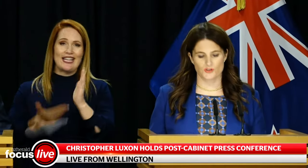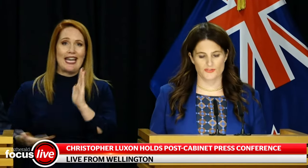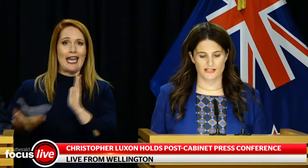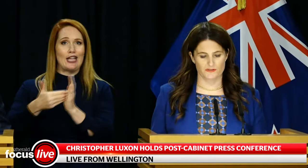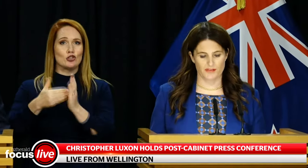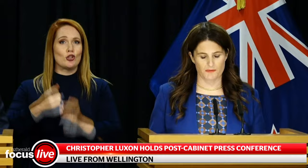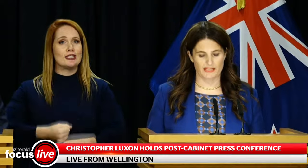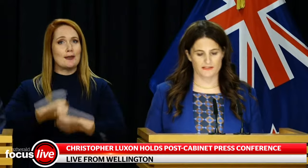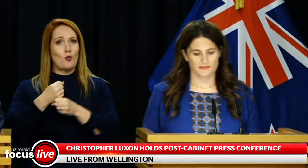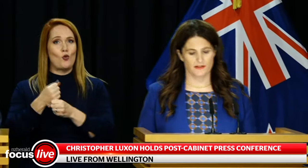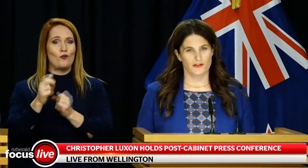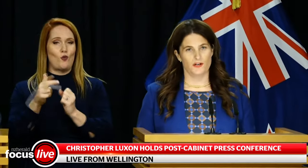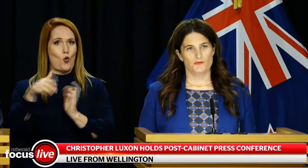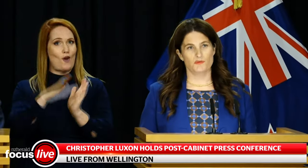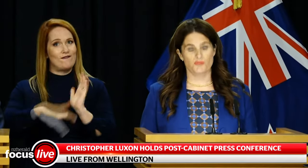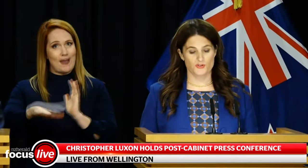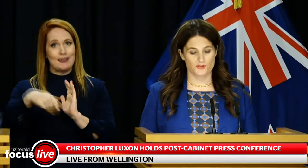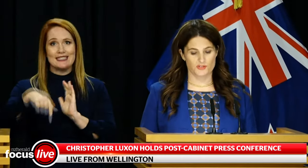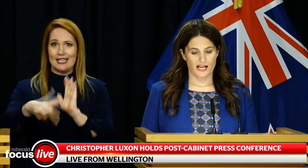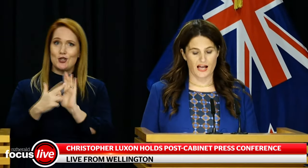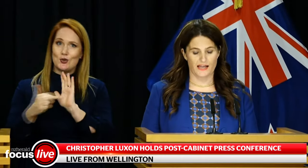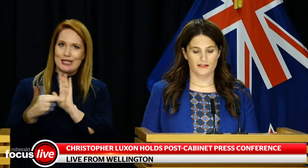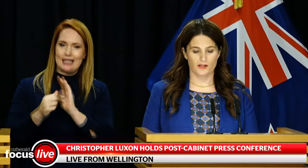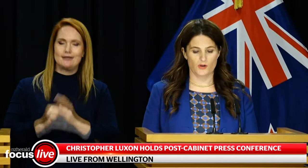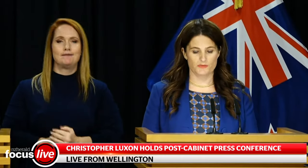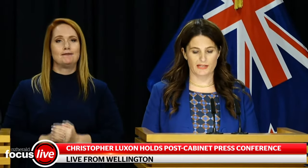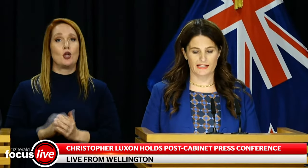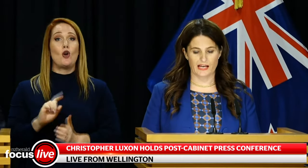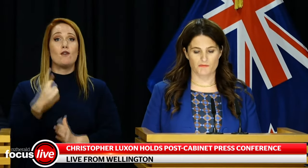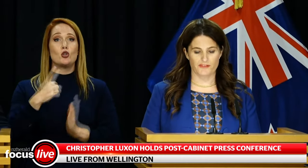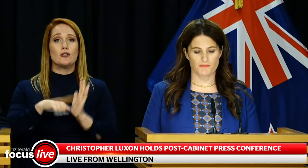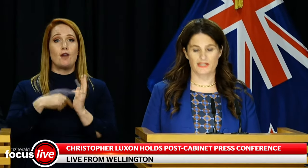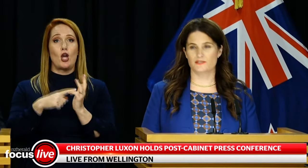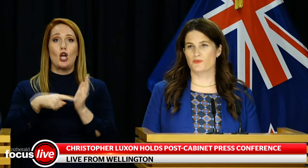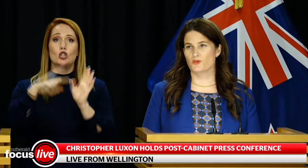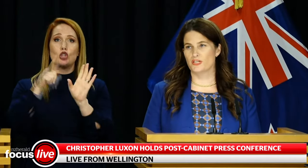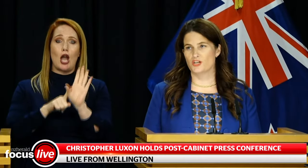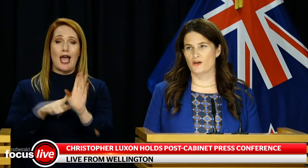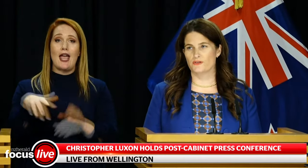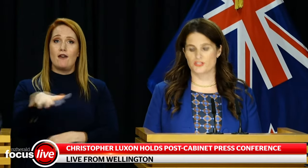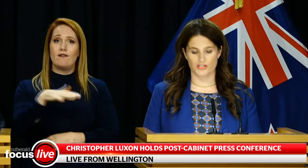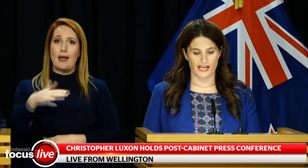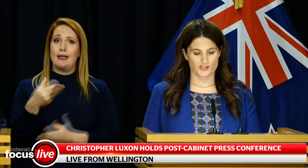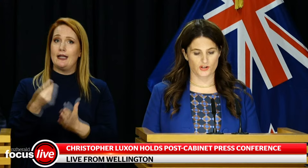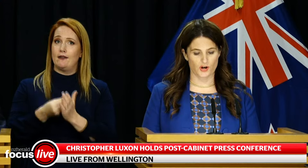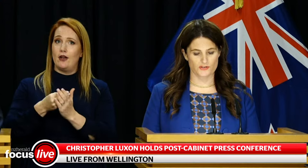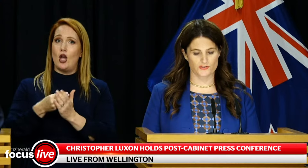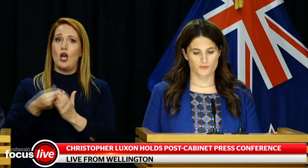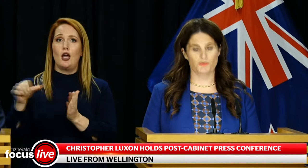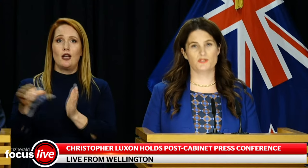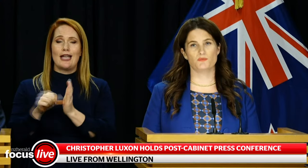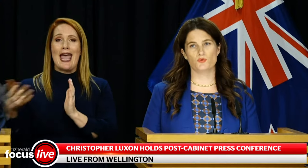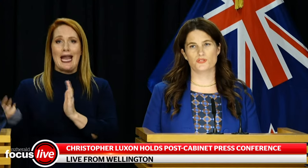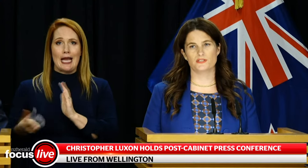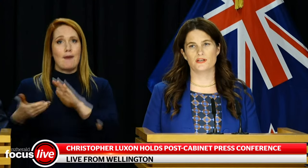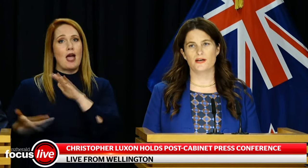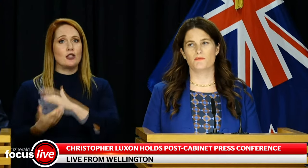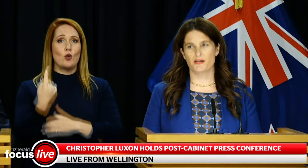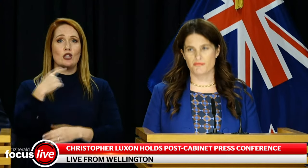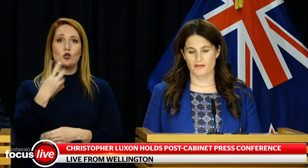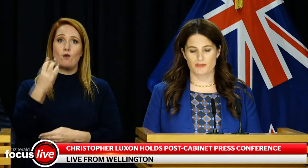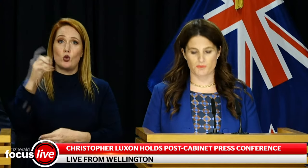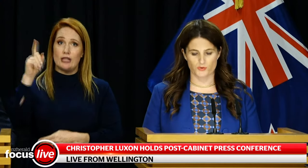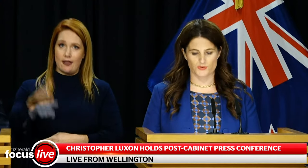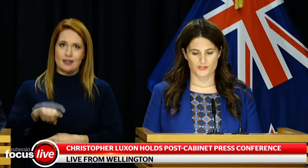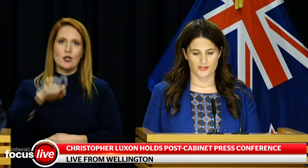assistance to New Zealand families. From the 1st of July, low to middle income families with early childhood education costs will be supported